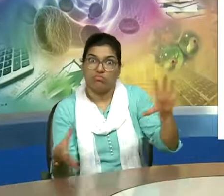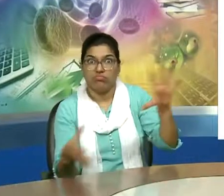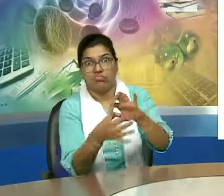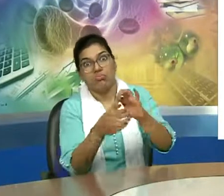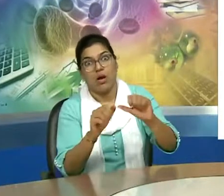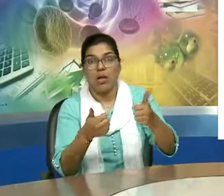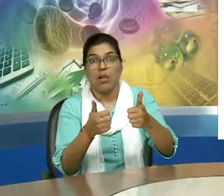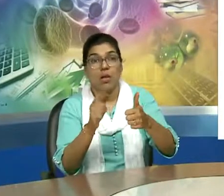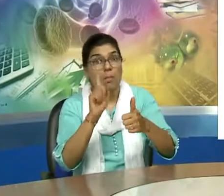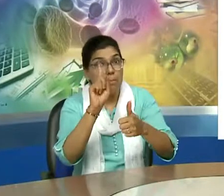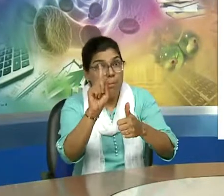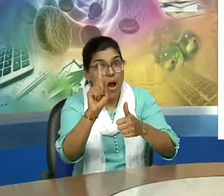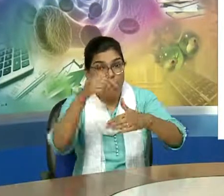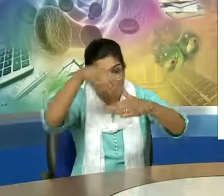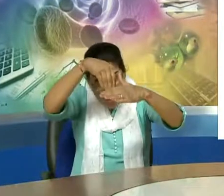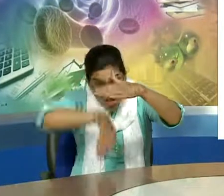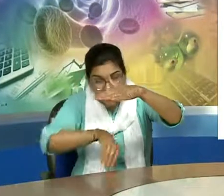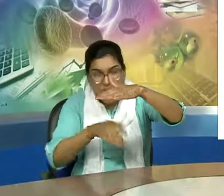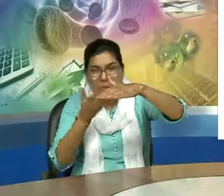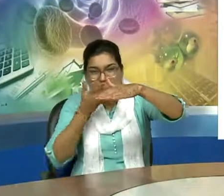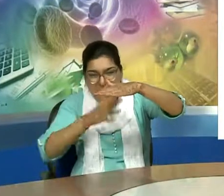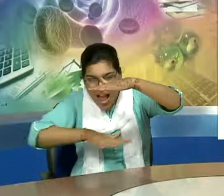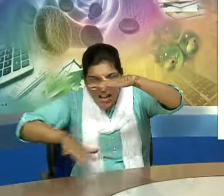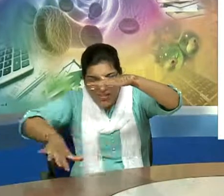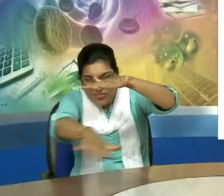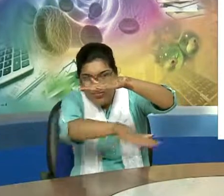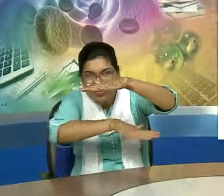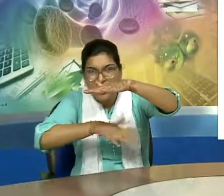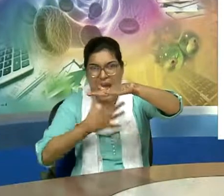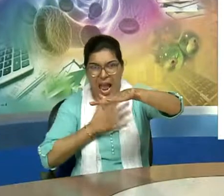from the air and